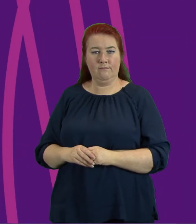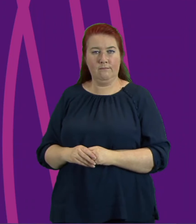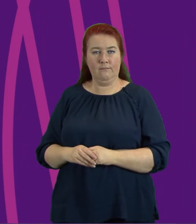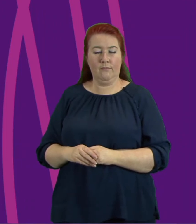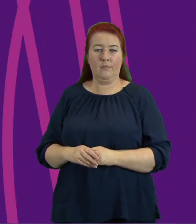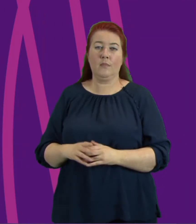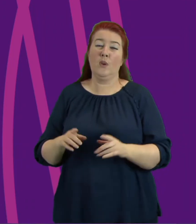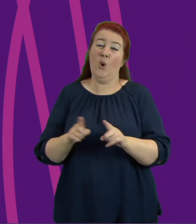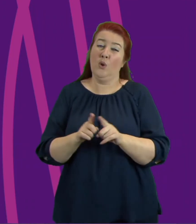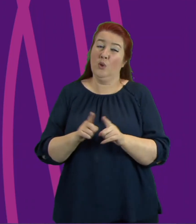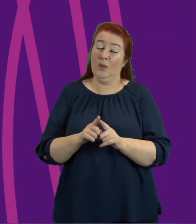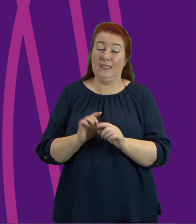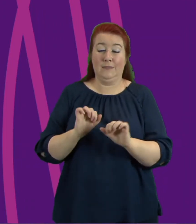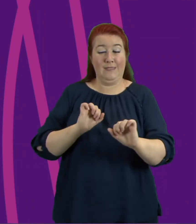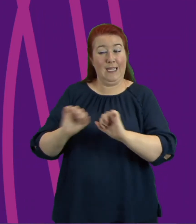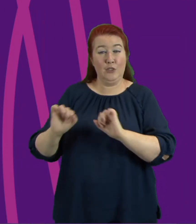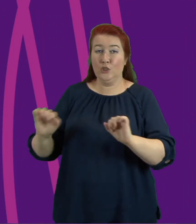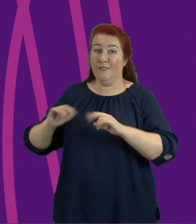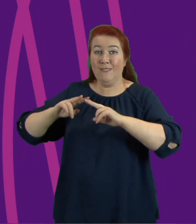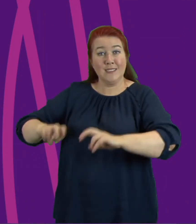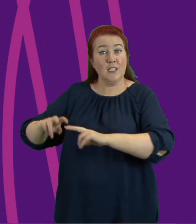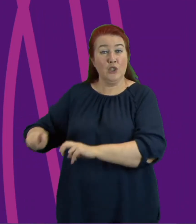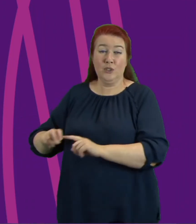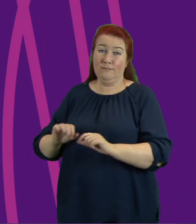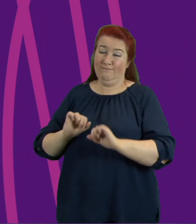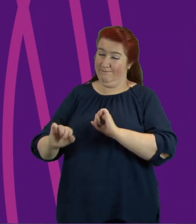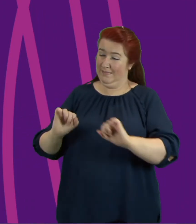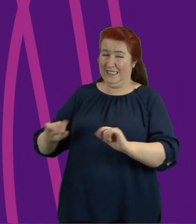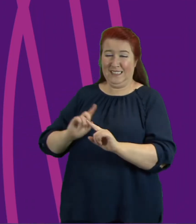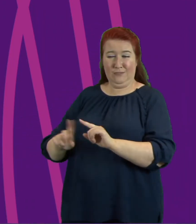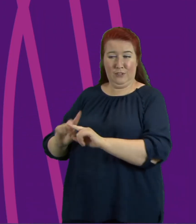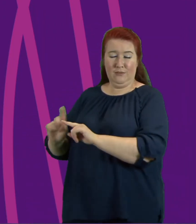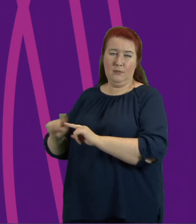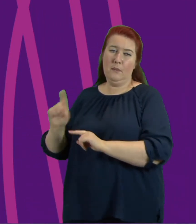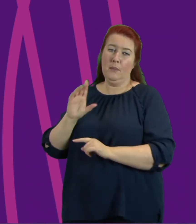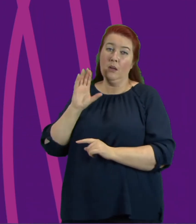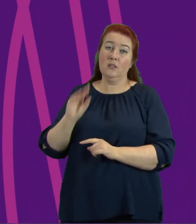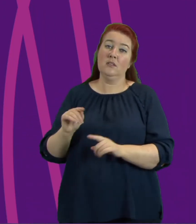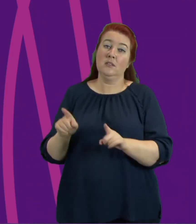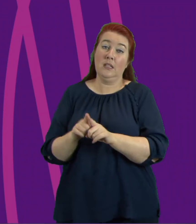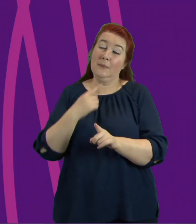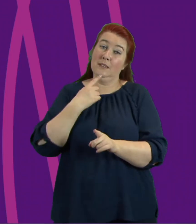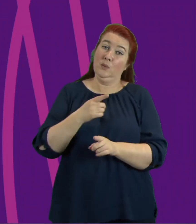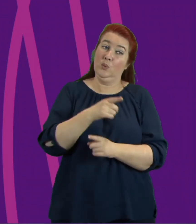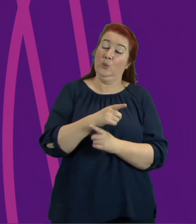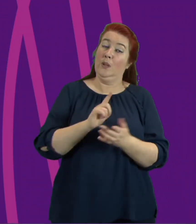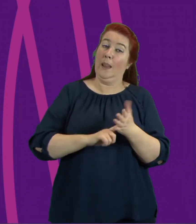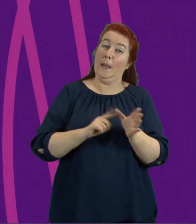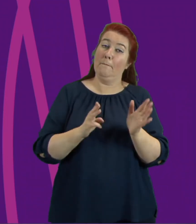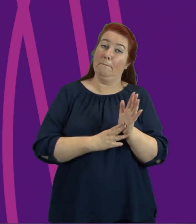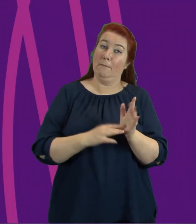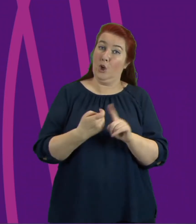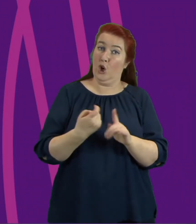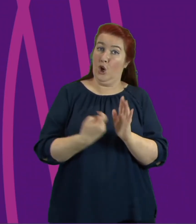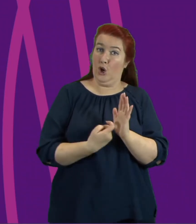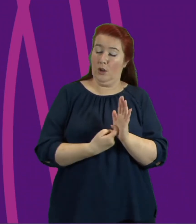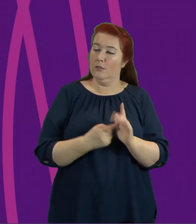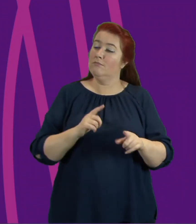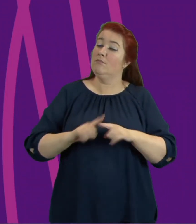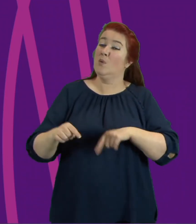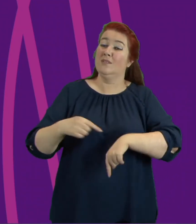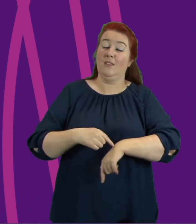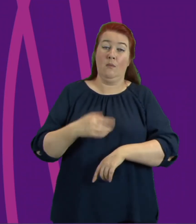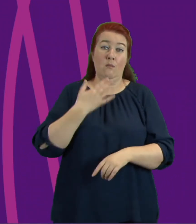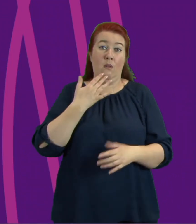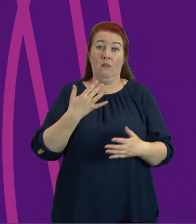every investigation is different, most investigations, as I observed to Liam Kerr, in a non-pandemic